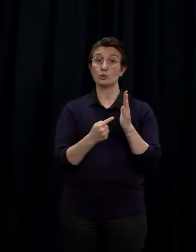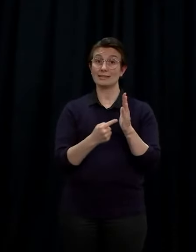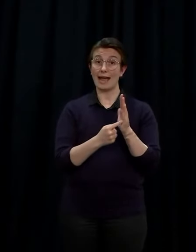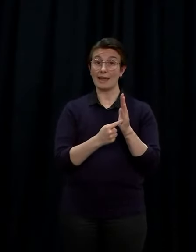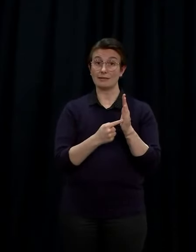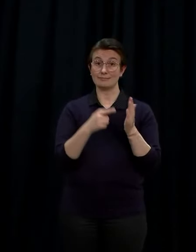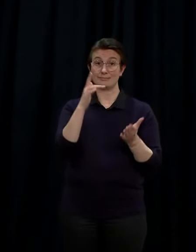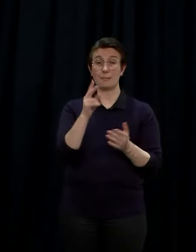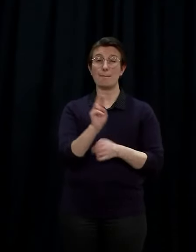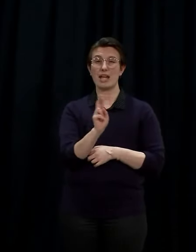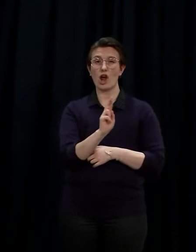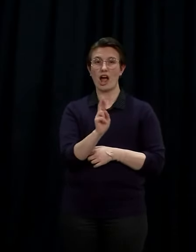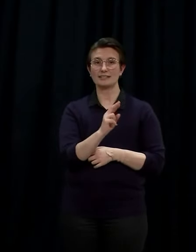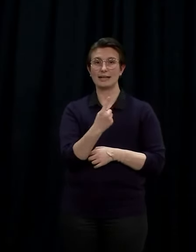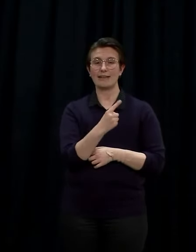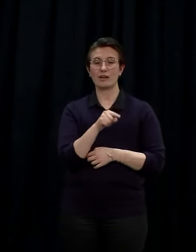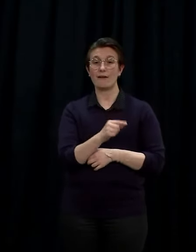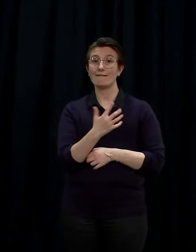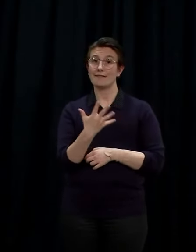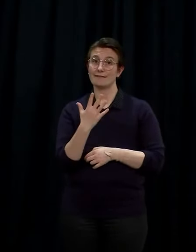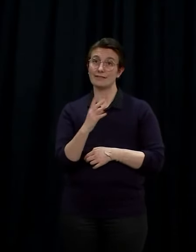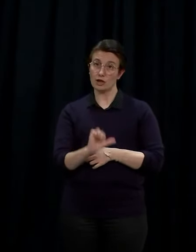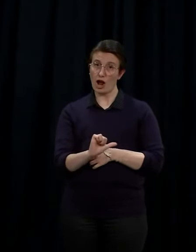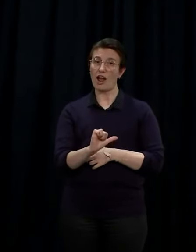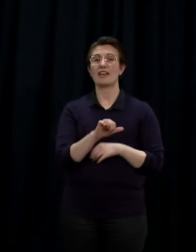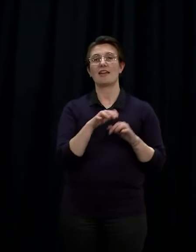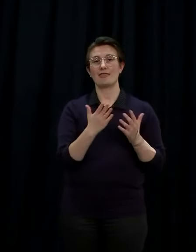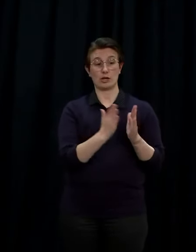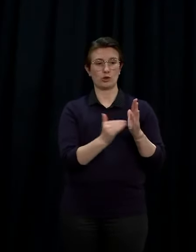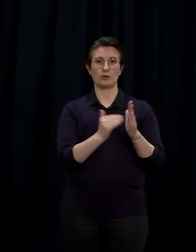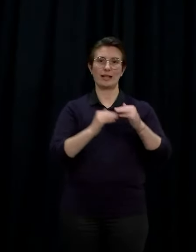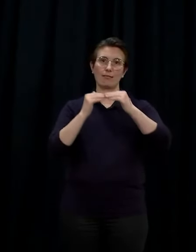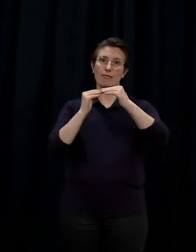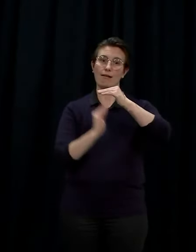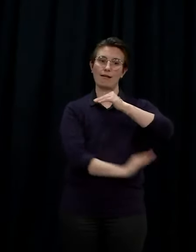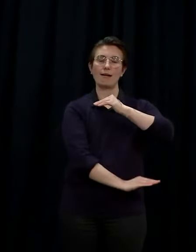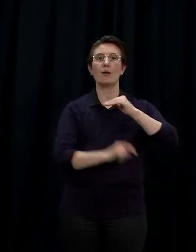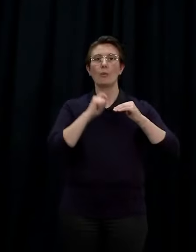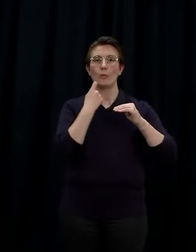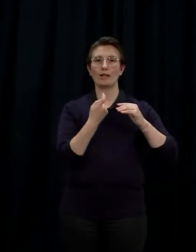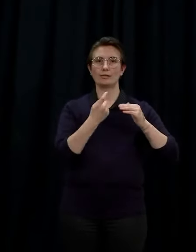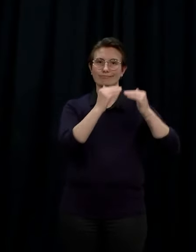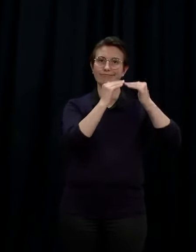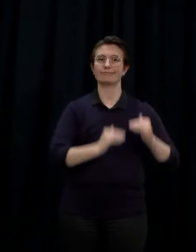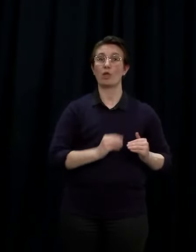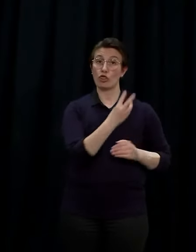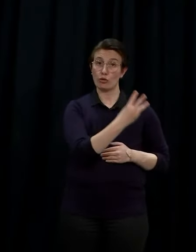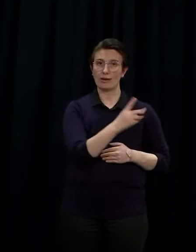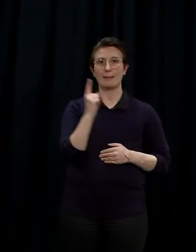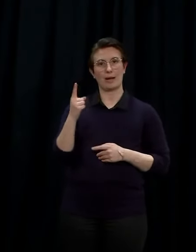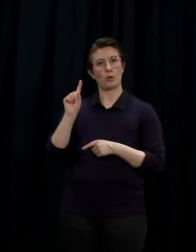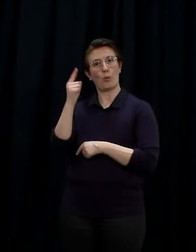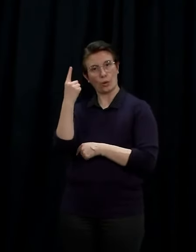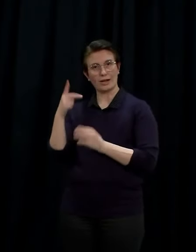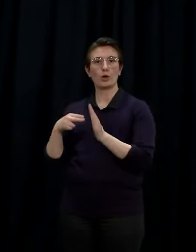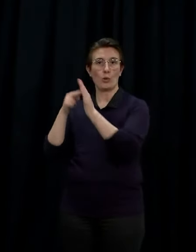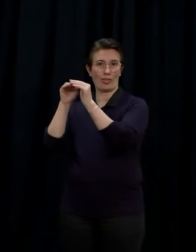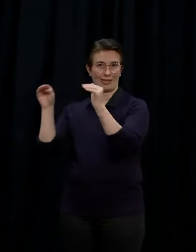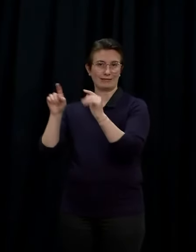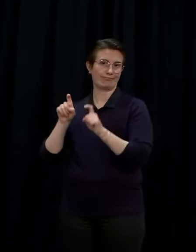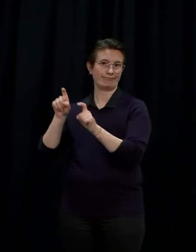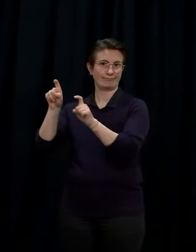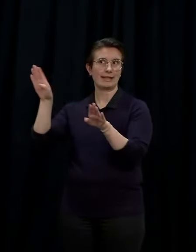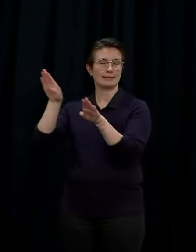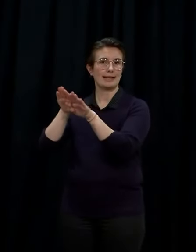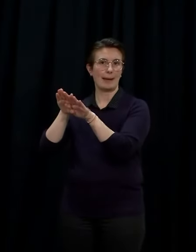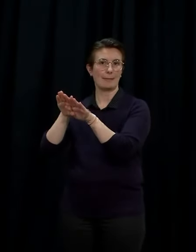timelines around, absolutely confirm how long that will likely be. I've given an indication today that we believe Auckland is